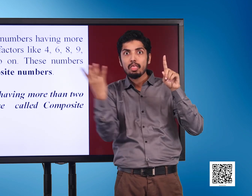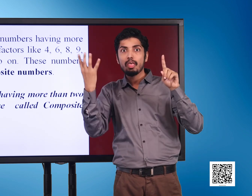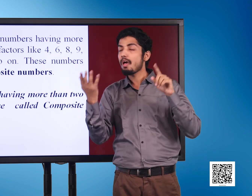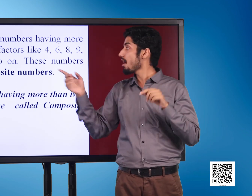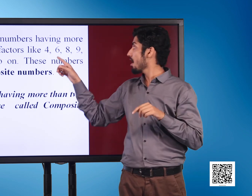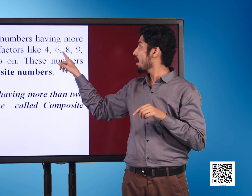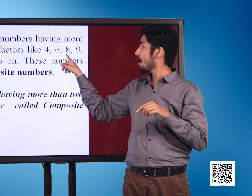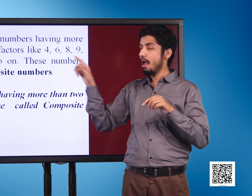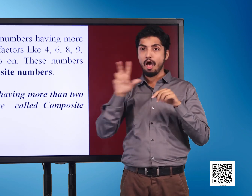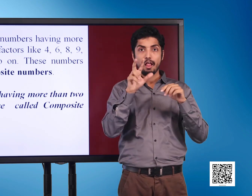8,